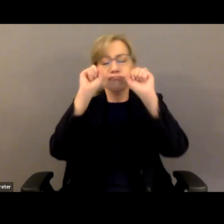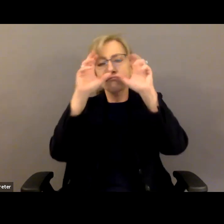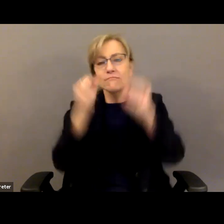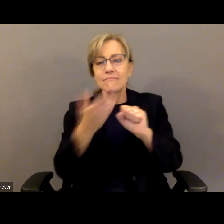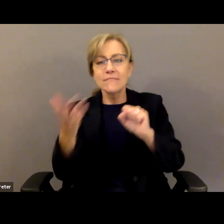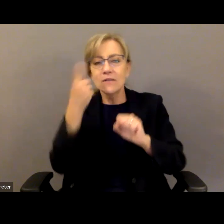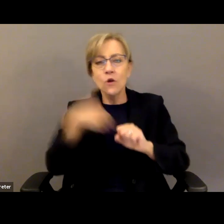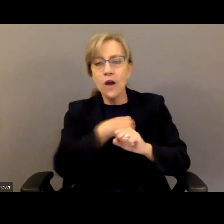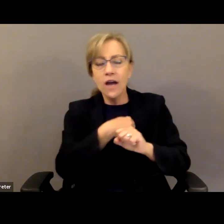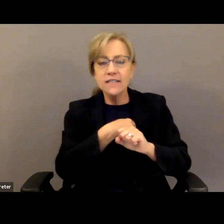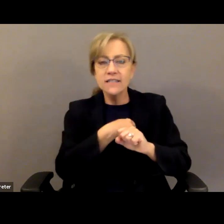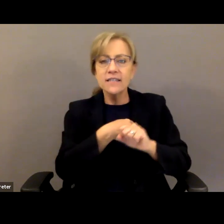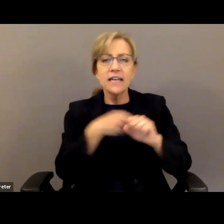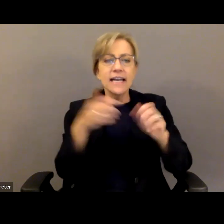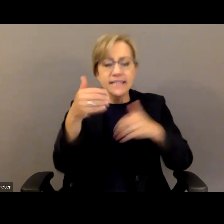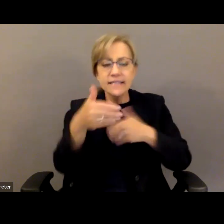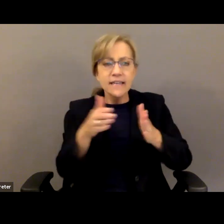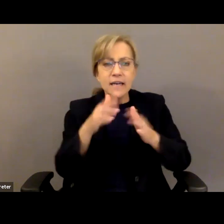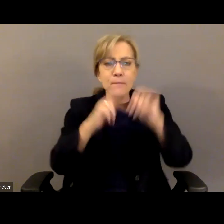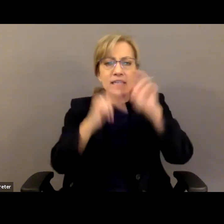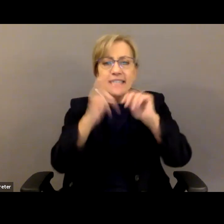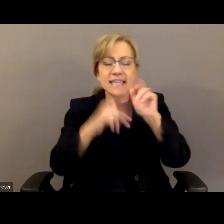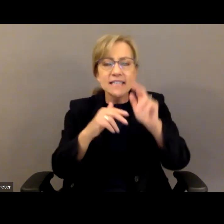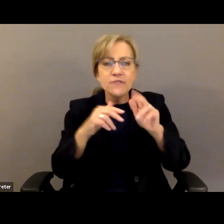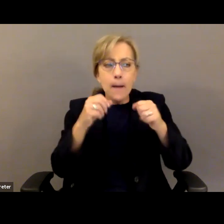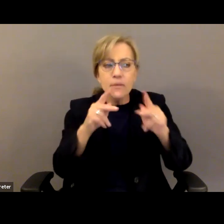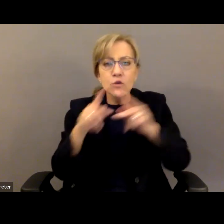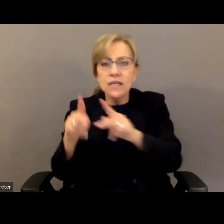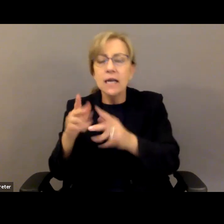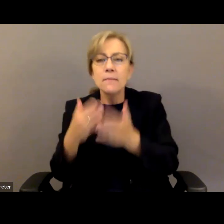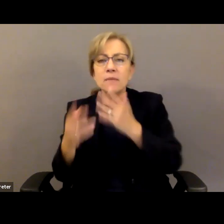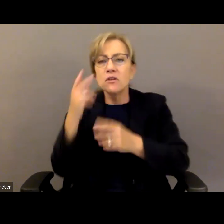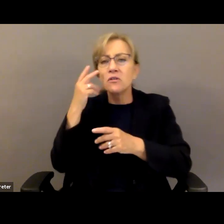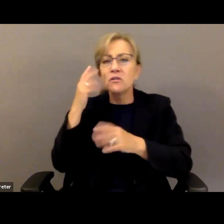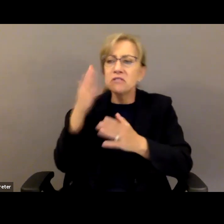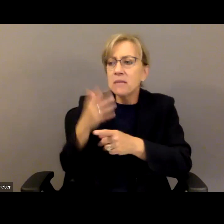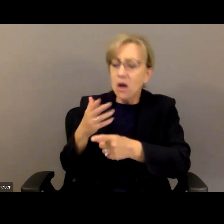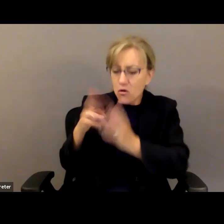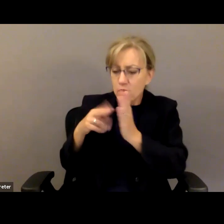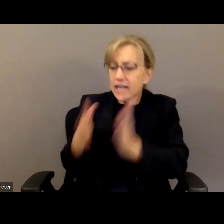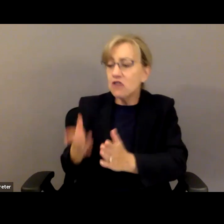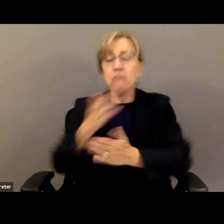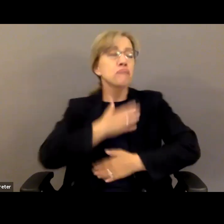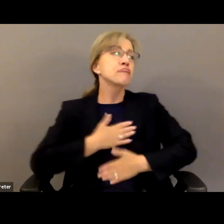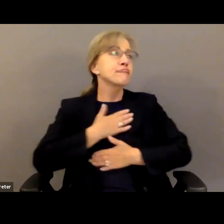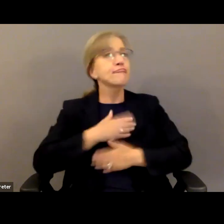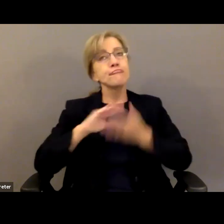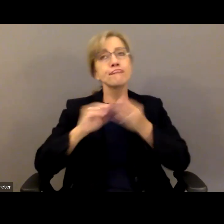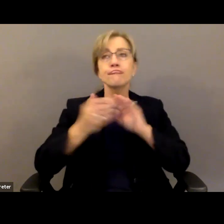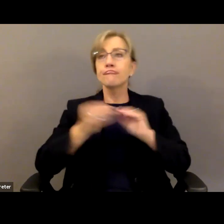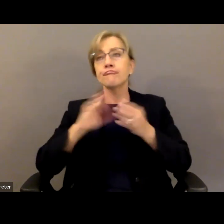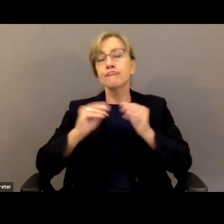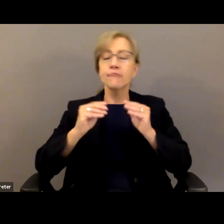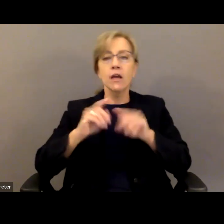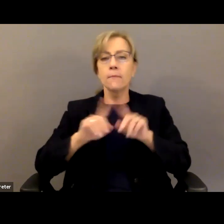of opportunity, and it might seem like a reader is just enjoying stories when they're reading, but in reality,